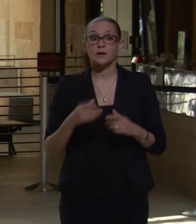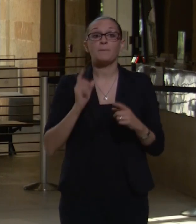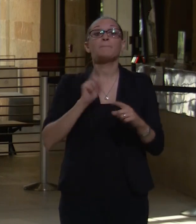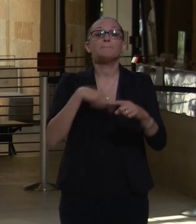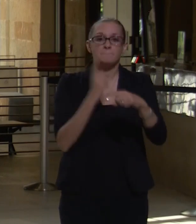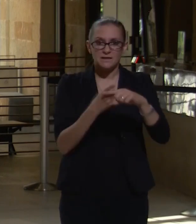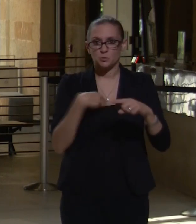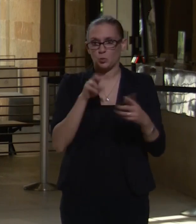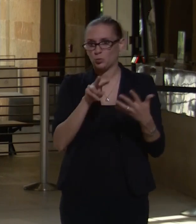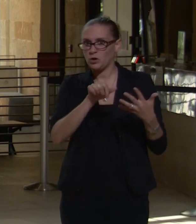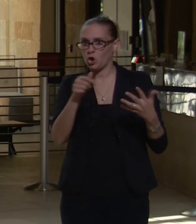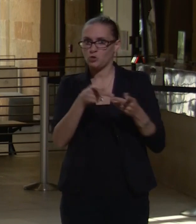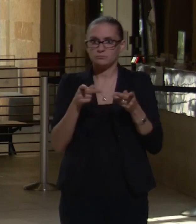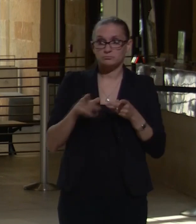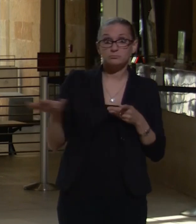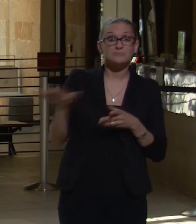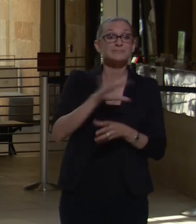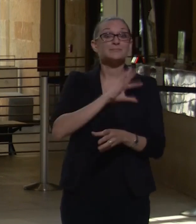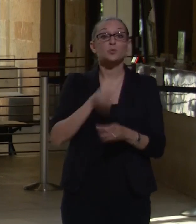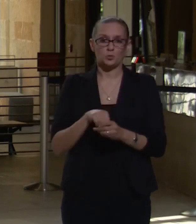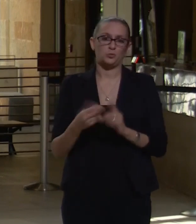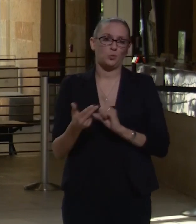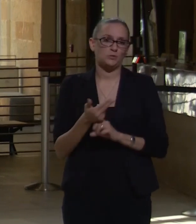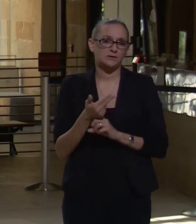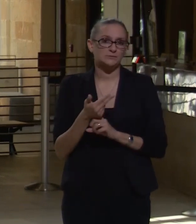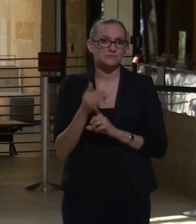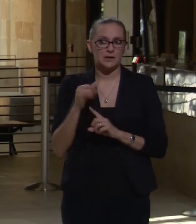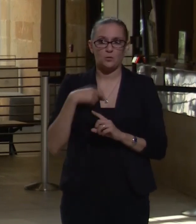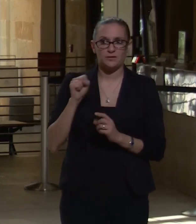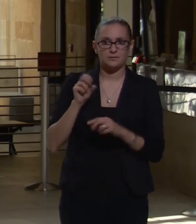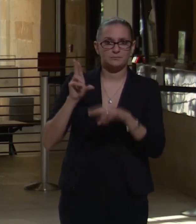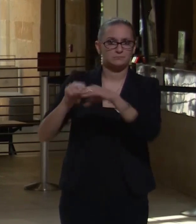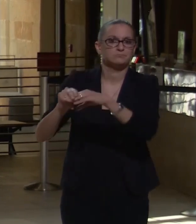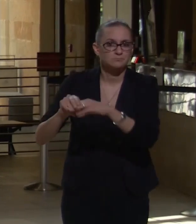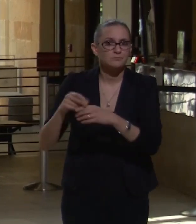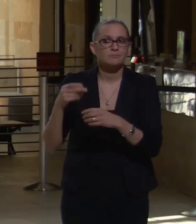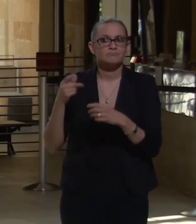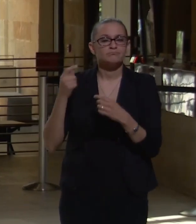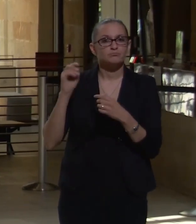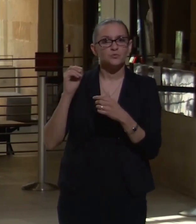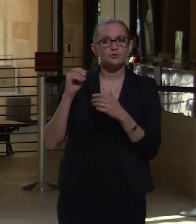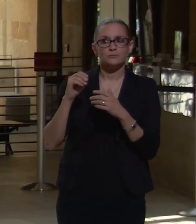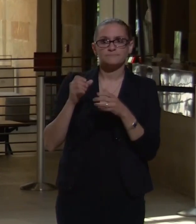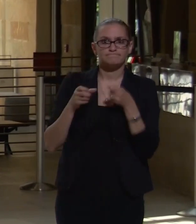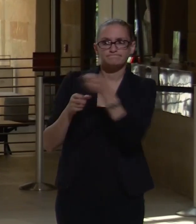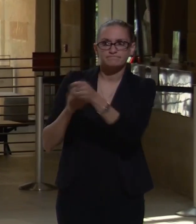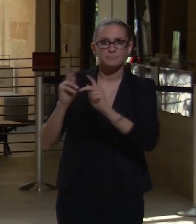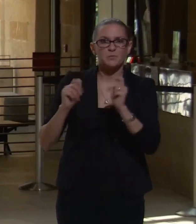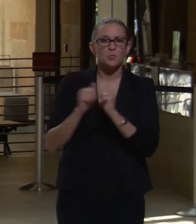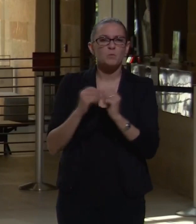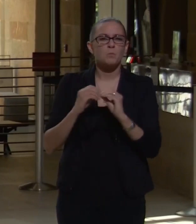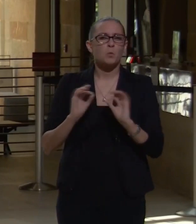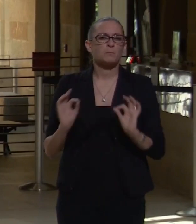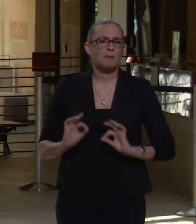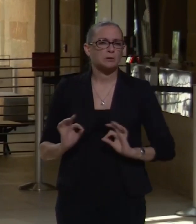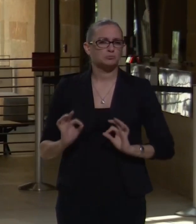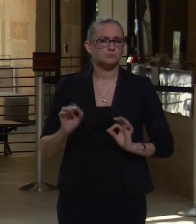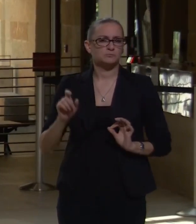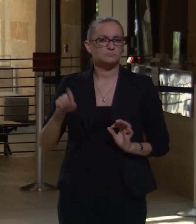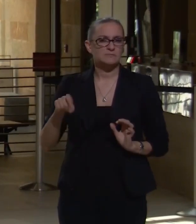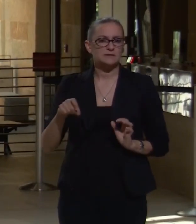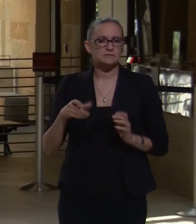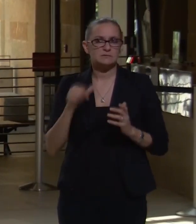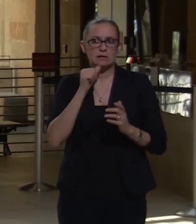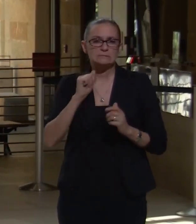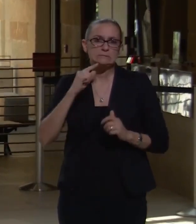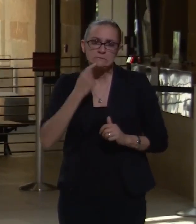that, we are looking at other spaces, including hotels, that we can use to house people with more minor needs, as